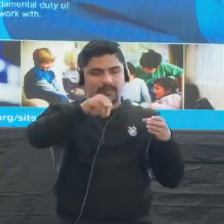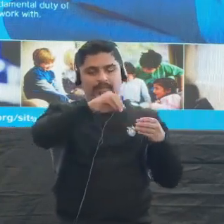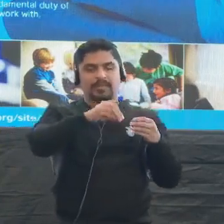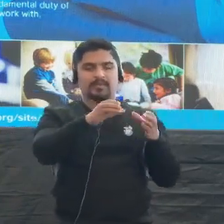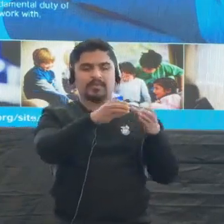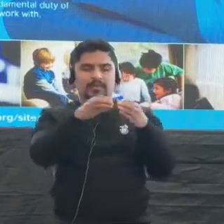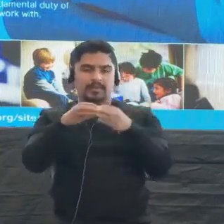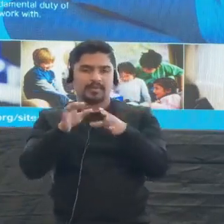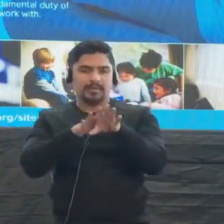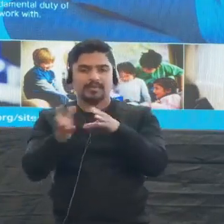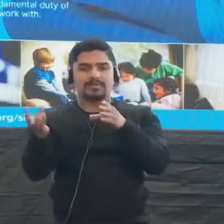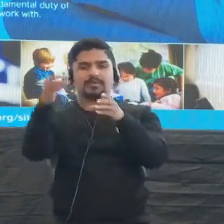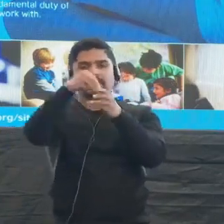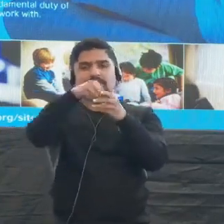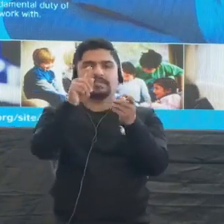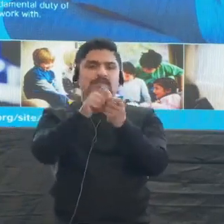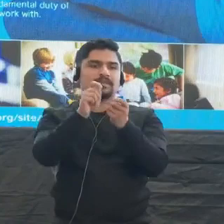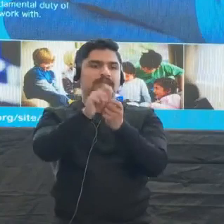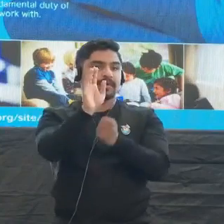So,